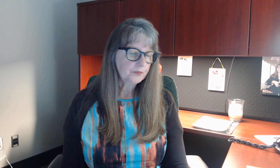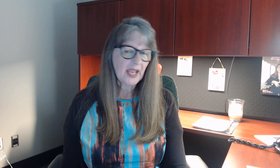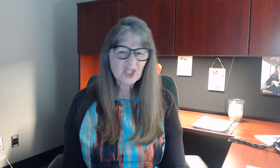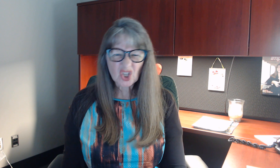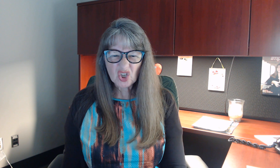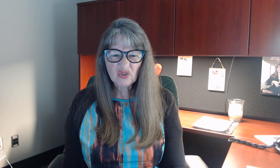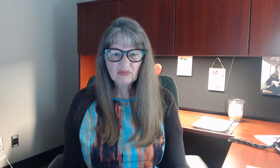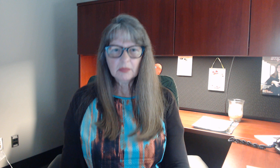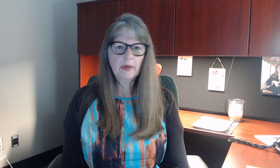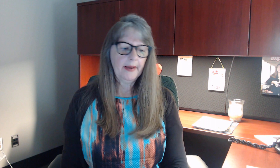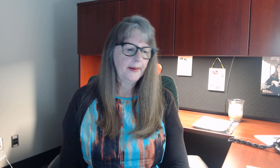Execute.